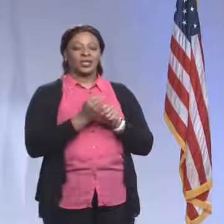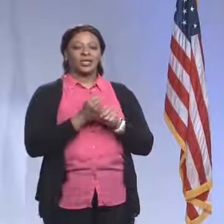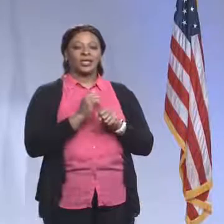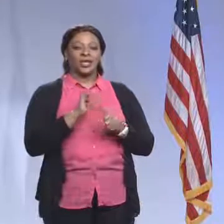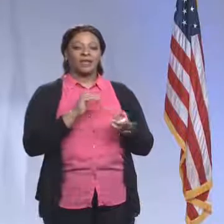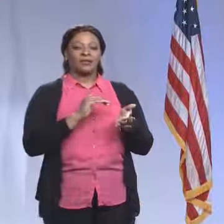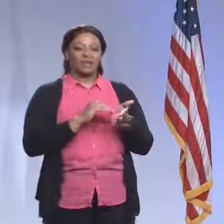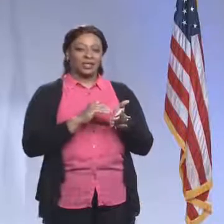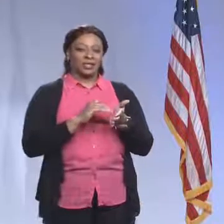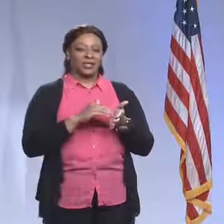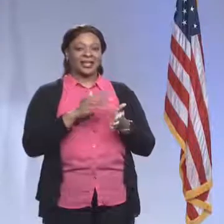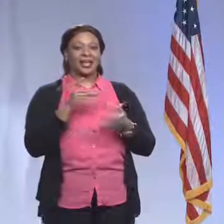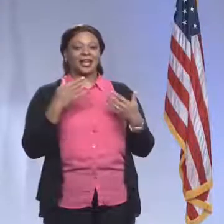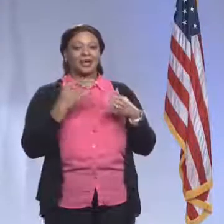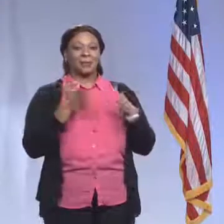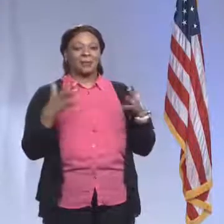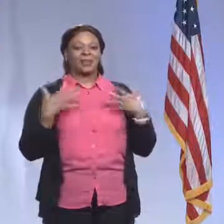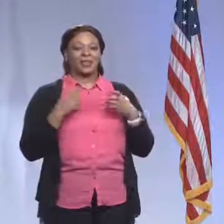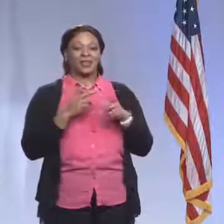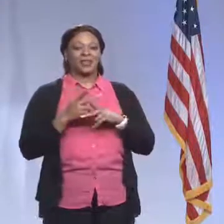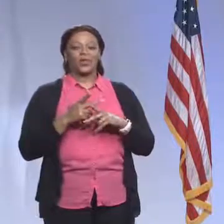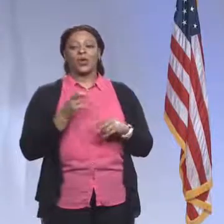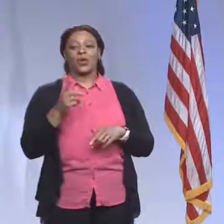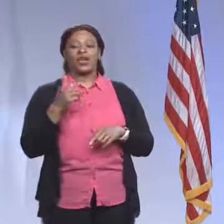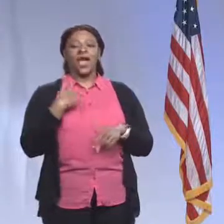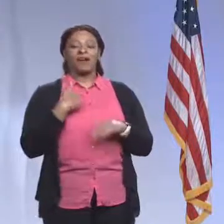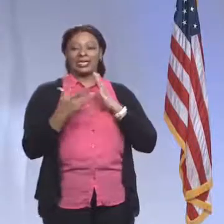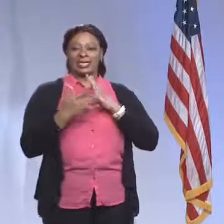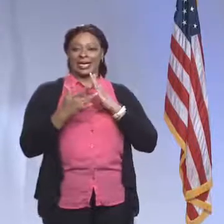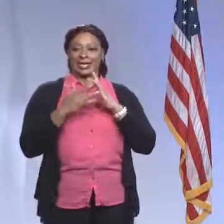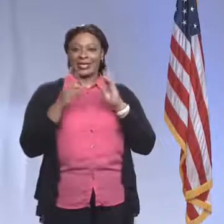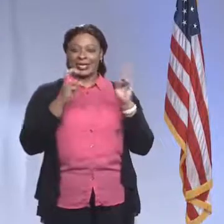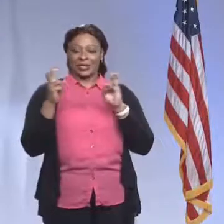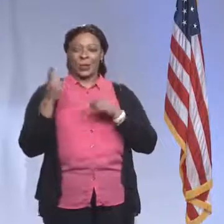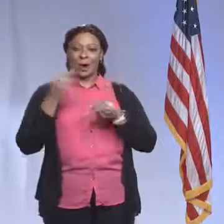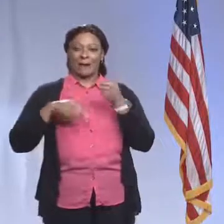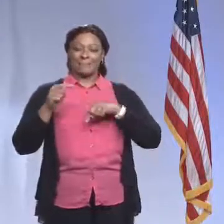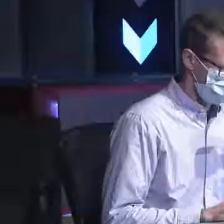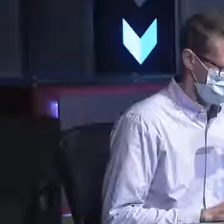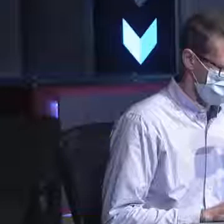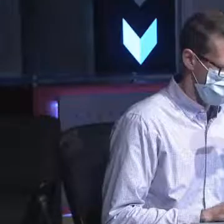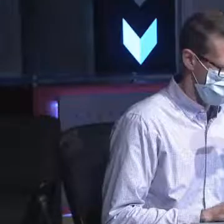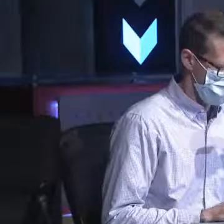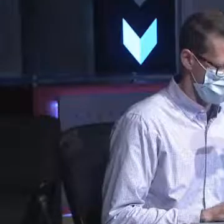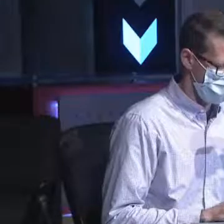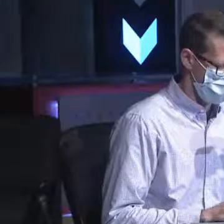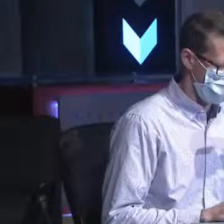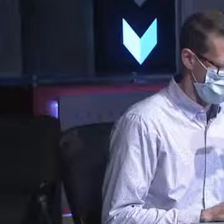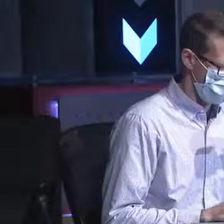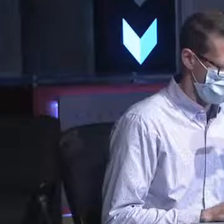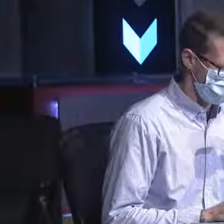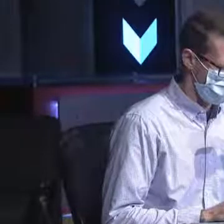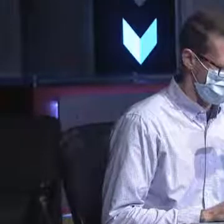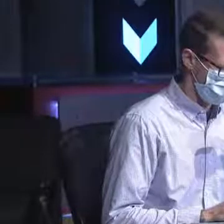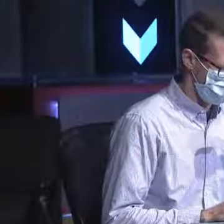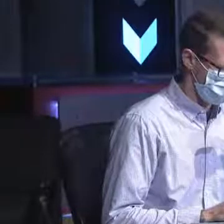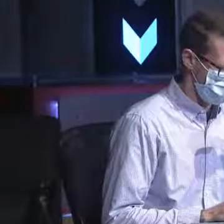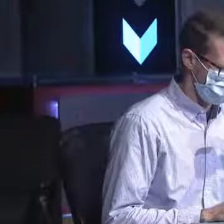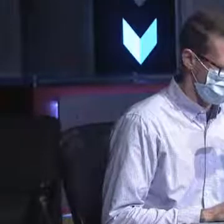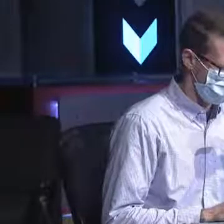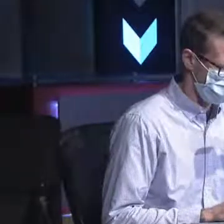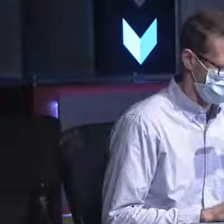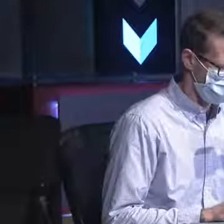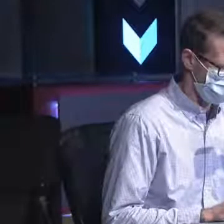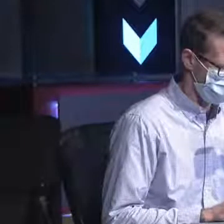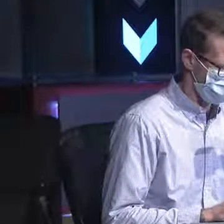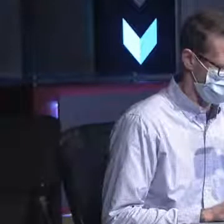physician or other healthcare. Oh, April, having some technical difficulties. We'll come back. Next question, Jacob Steimer of the Memphis